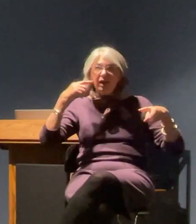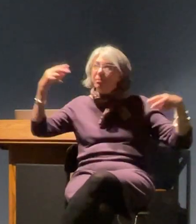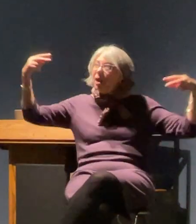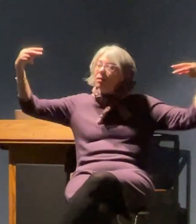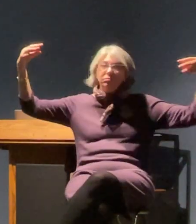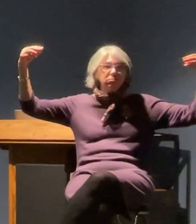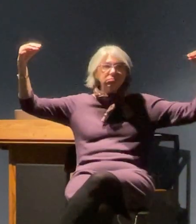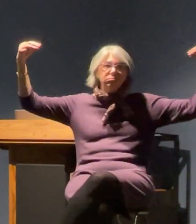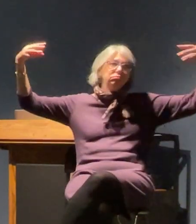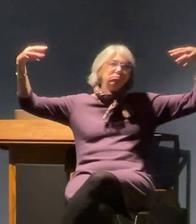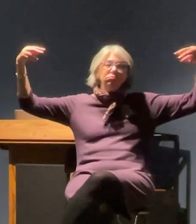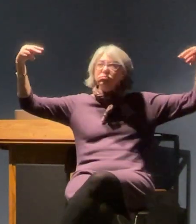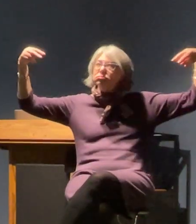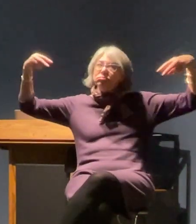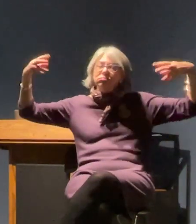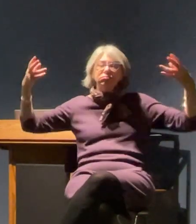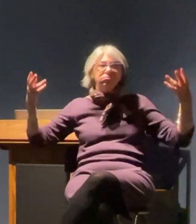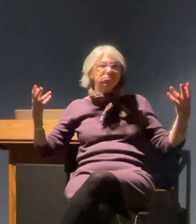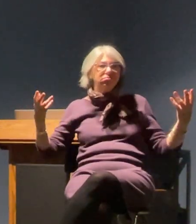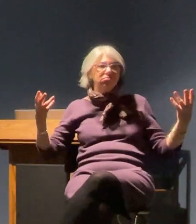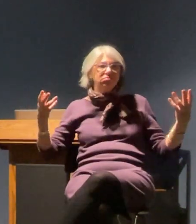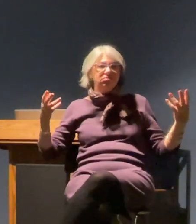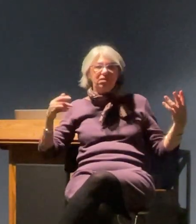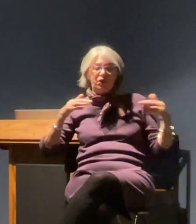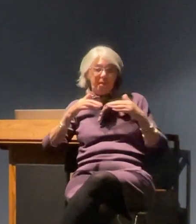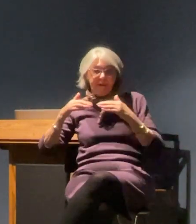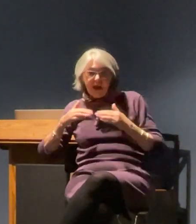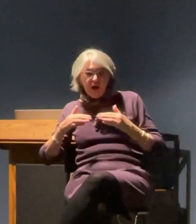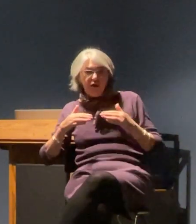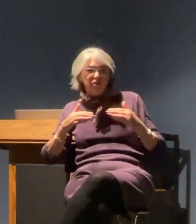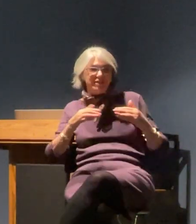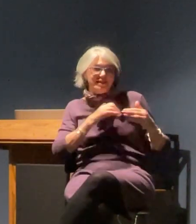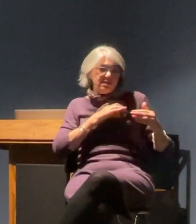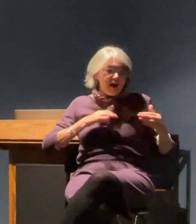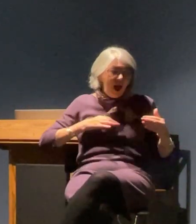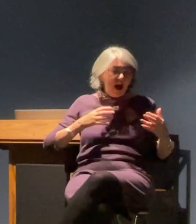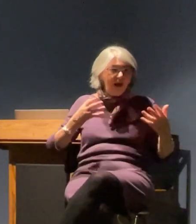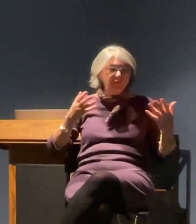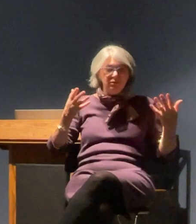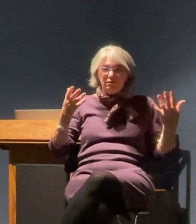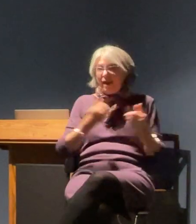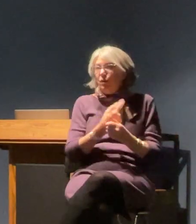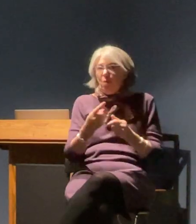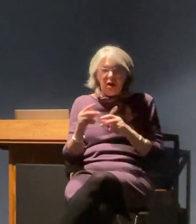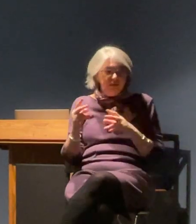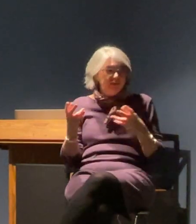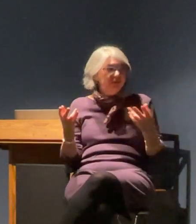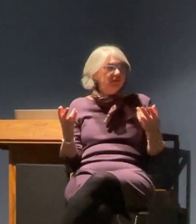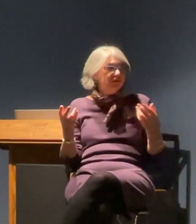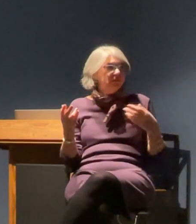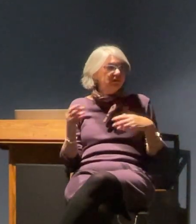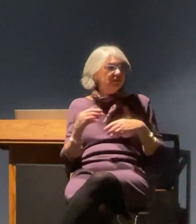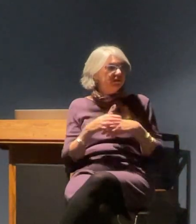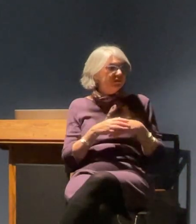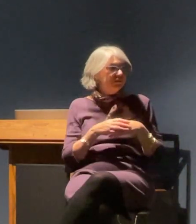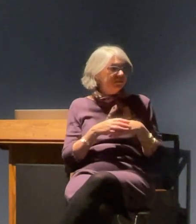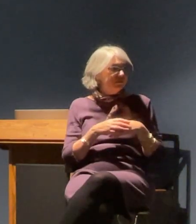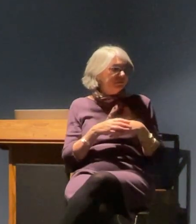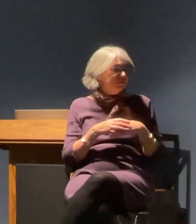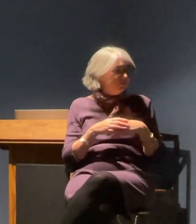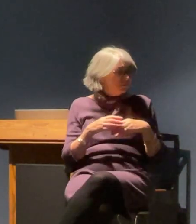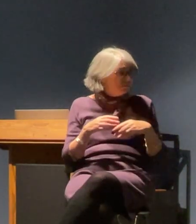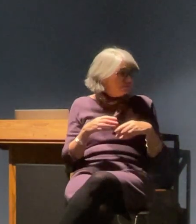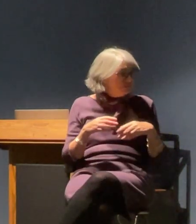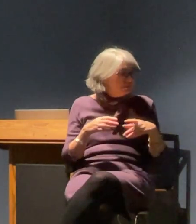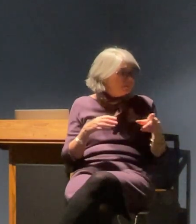system. It's not your peers, it's correctional staff. So, yeah. PS2.